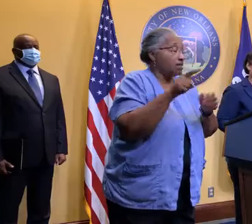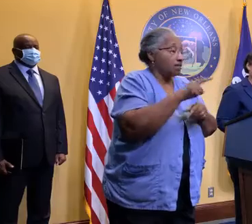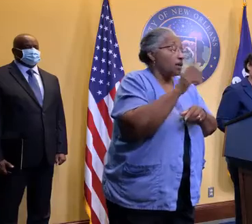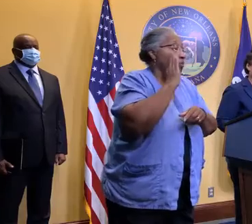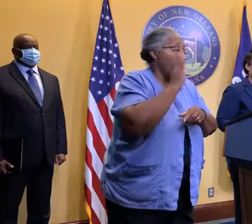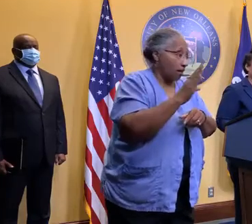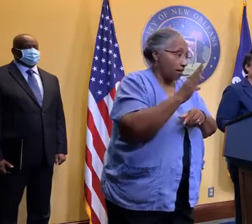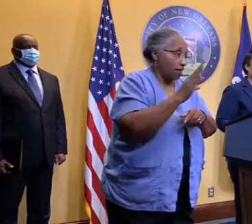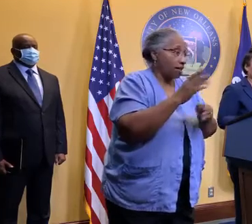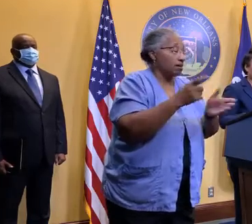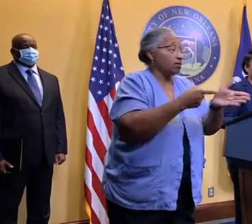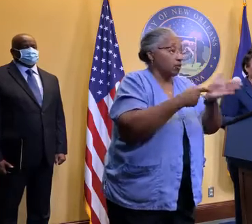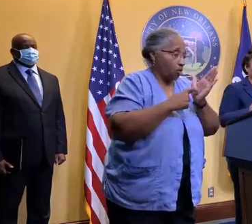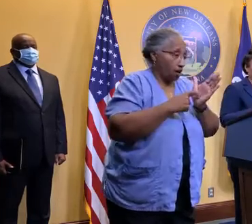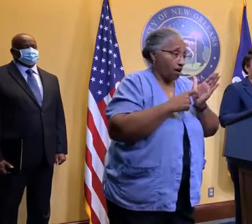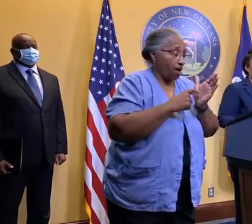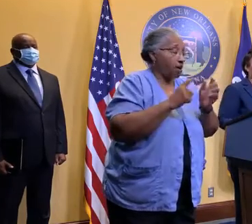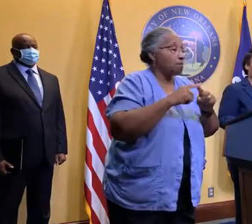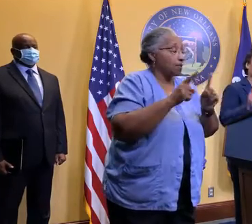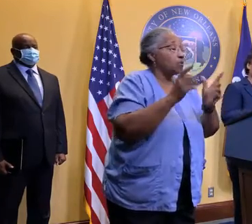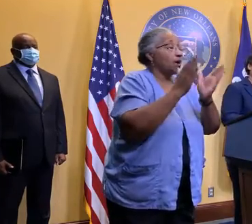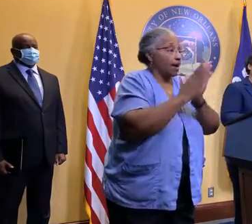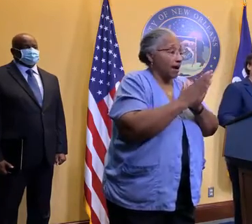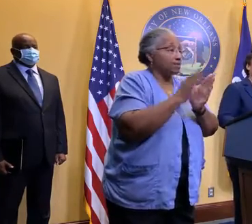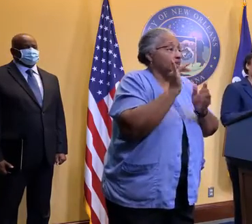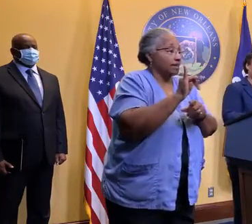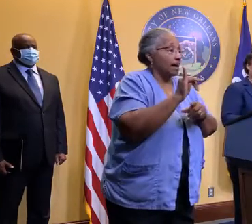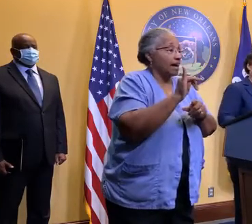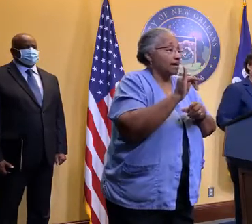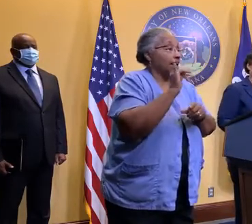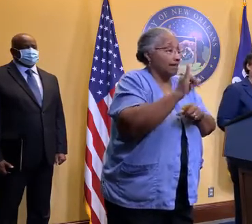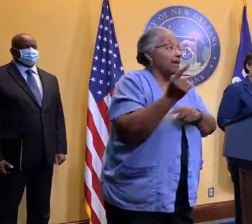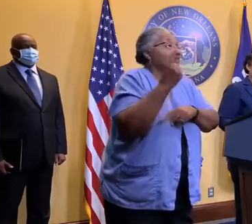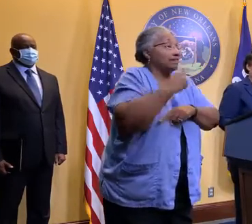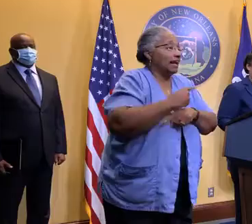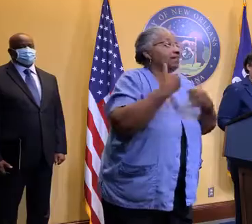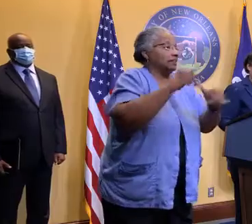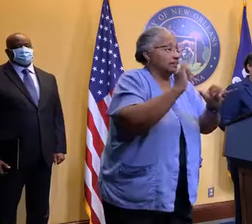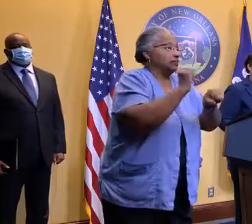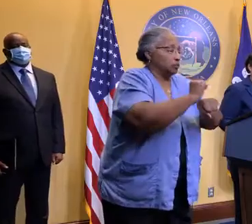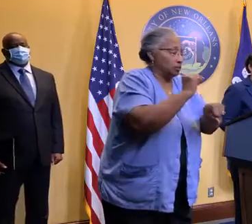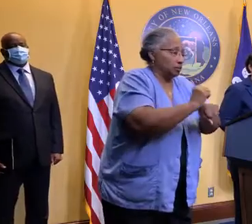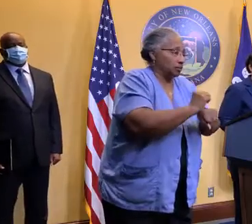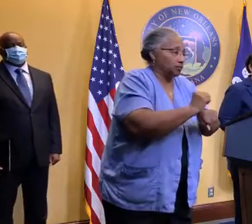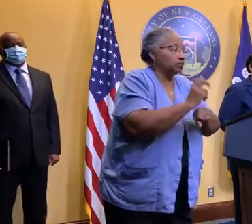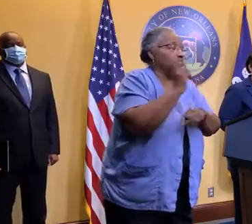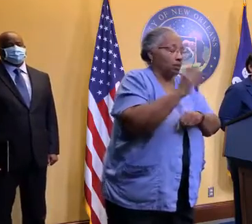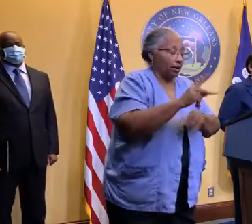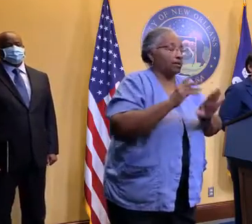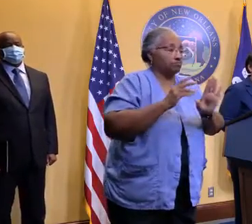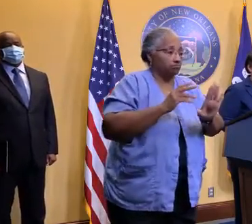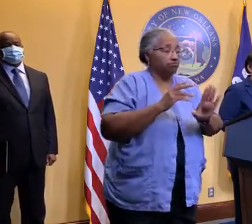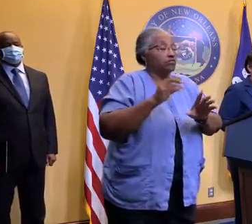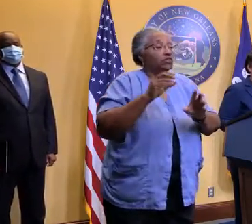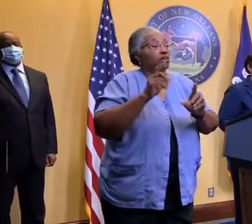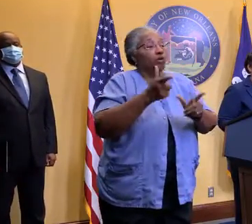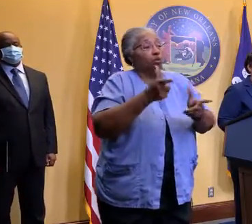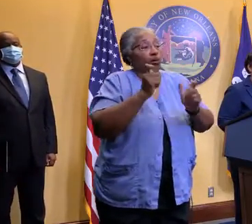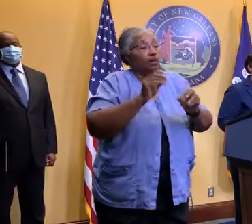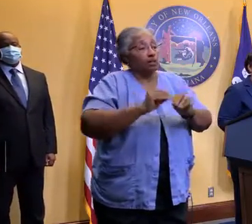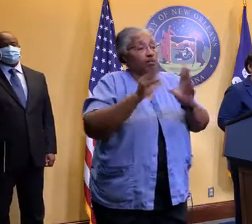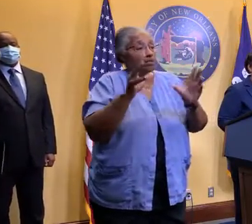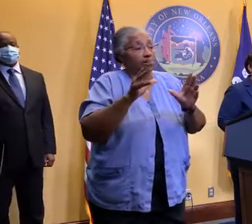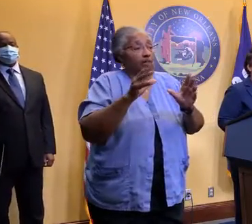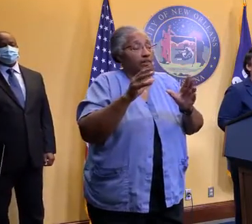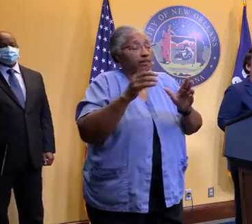a furlough. Okay. Yes, Um, but we're asking that they work that day. For sure. And then just one quick clarification on